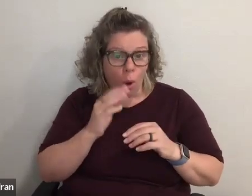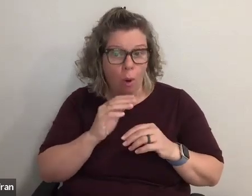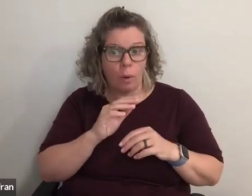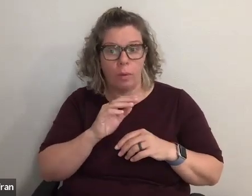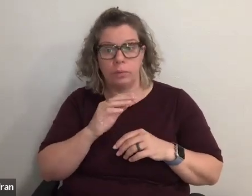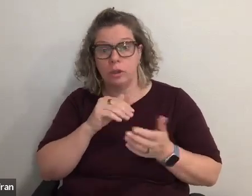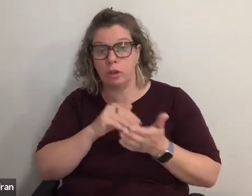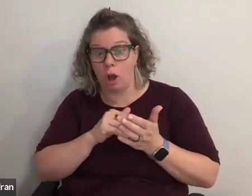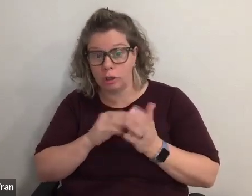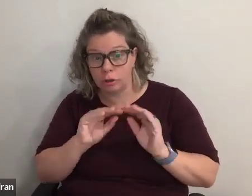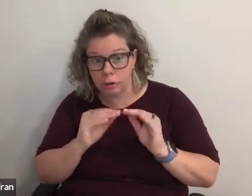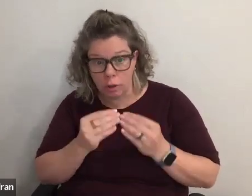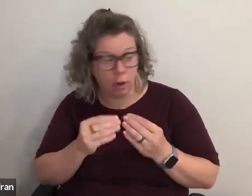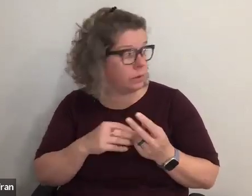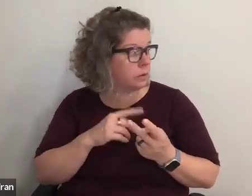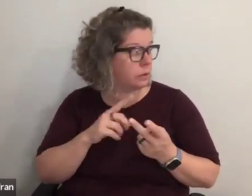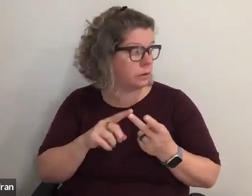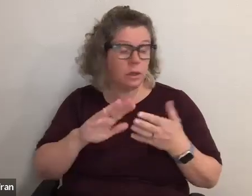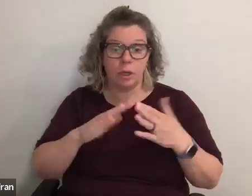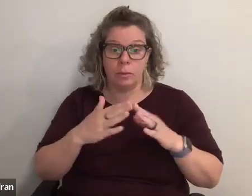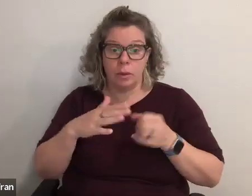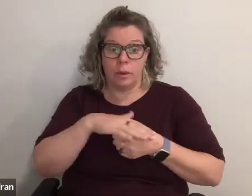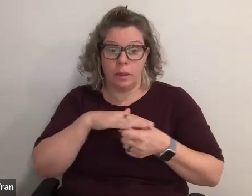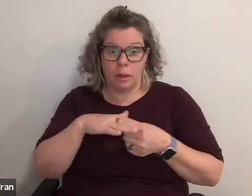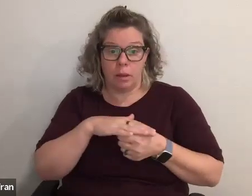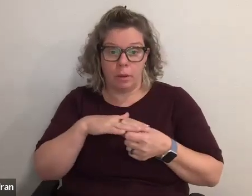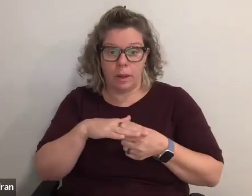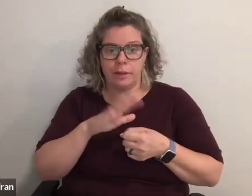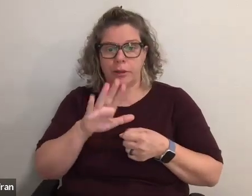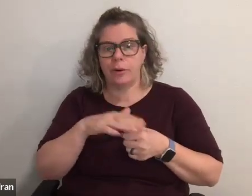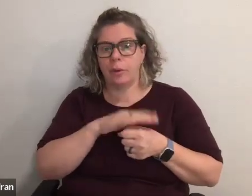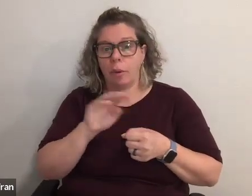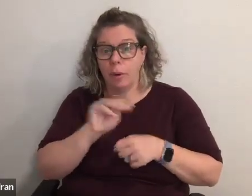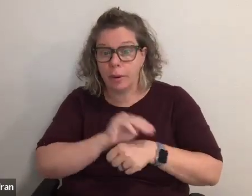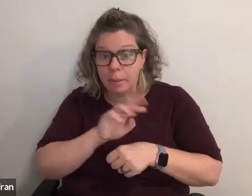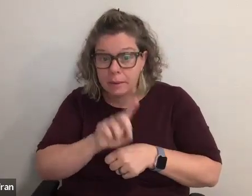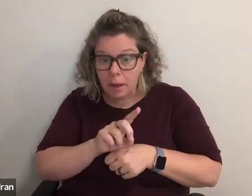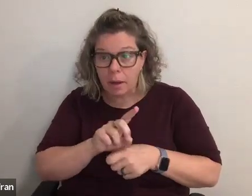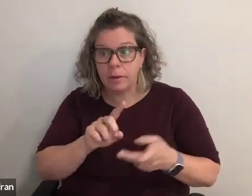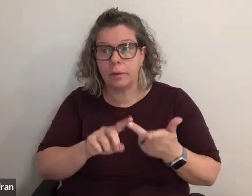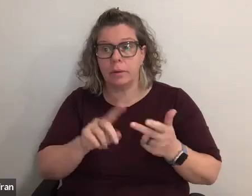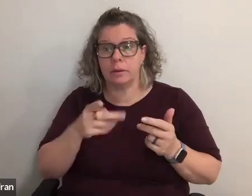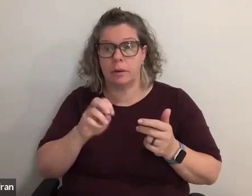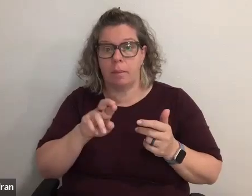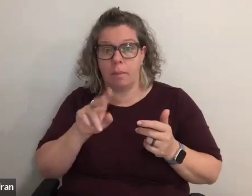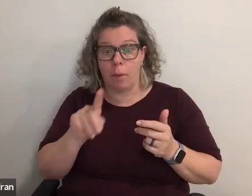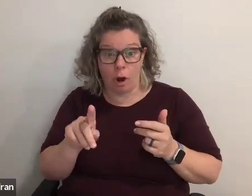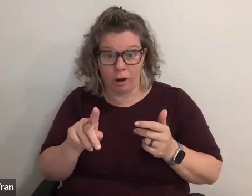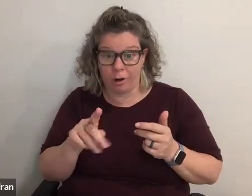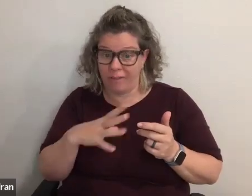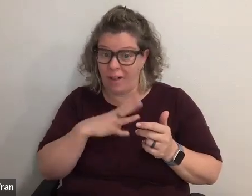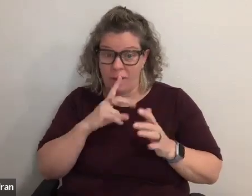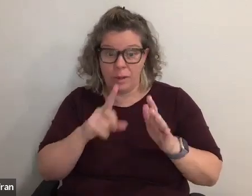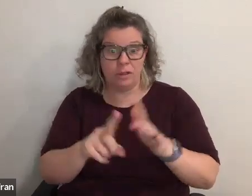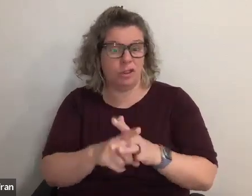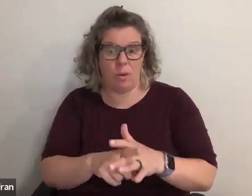providers' offices, lots of different community locations like your local McDonald's or at a park on a park bench. So as long